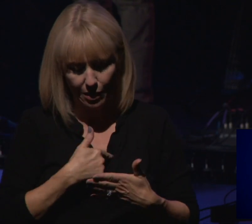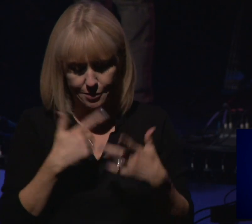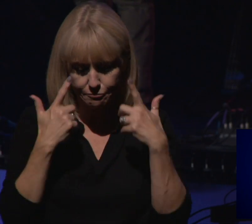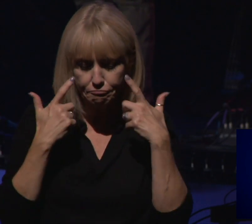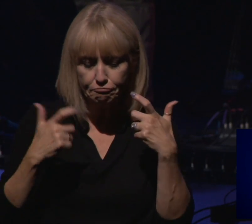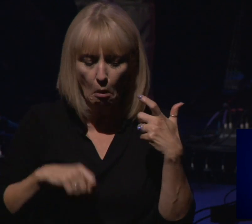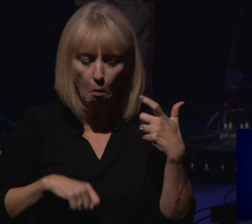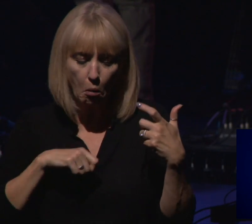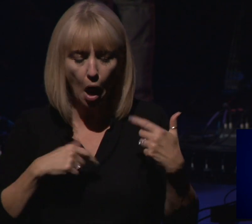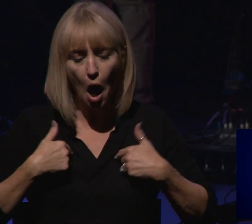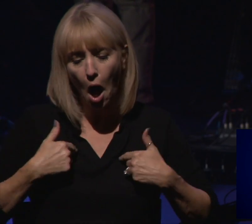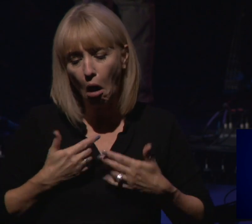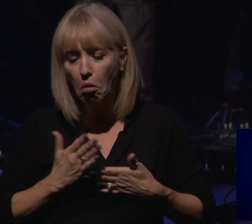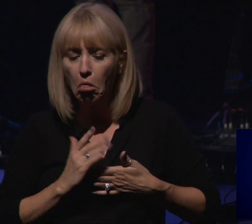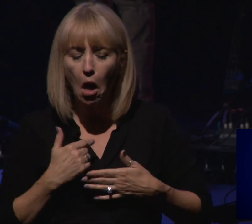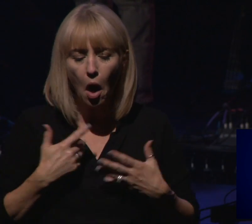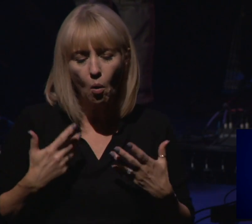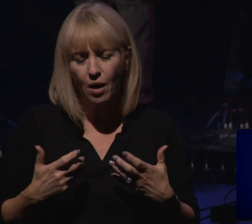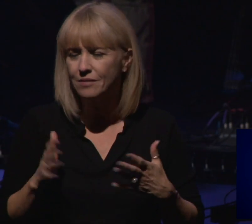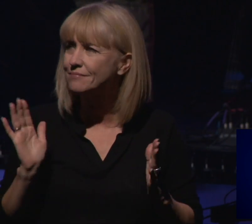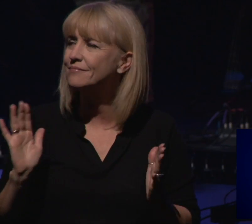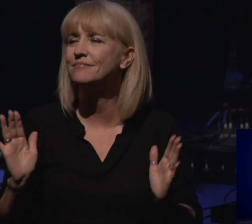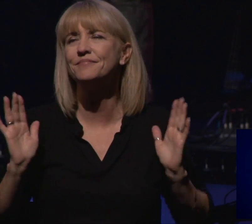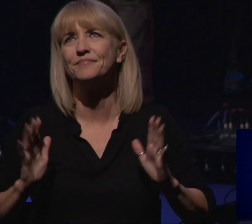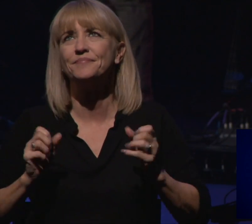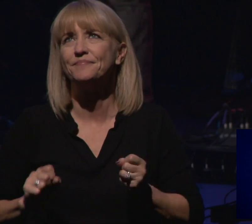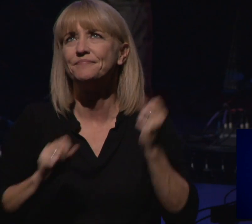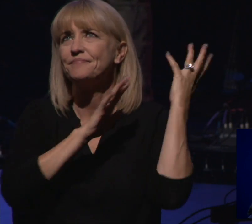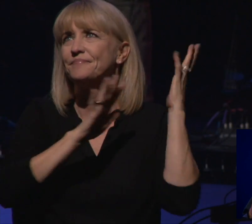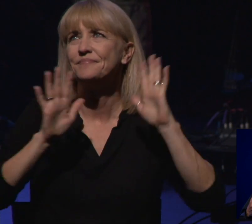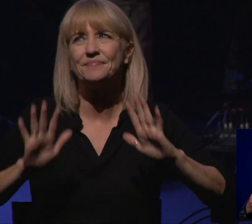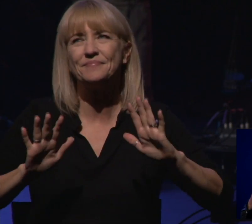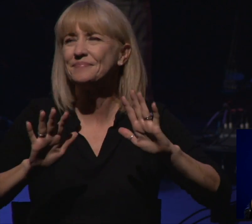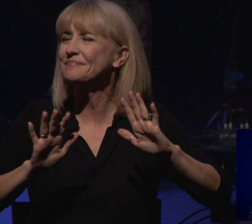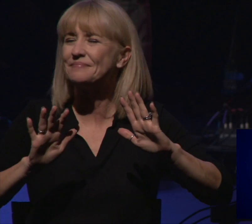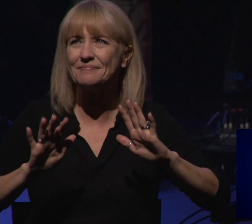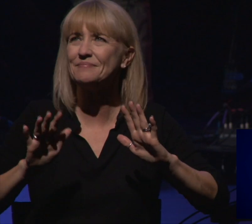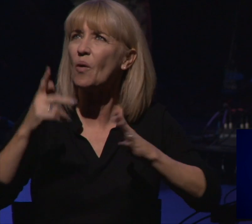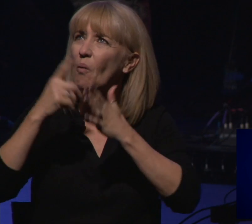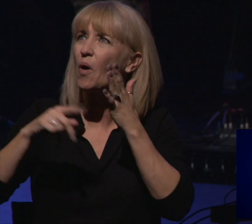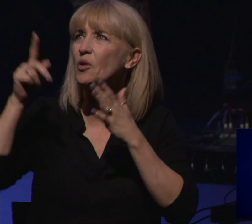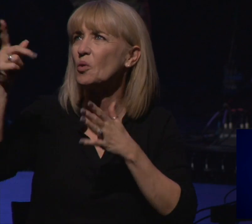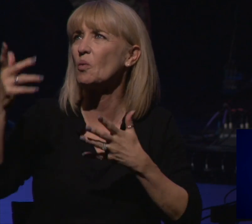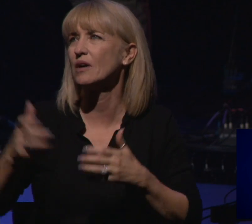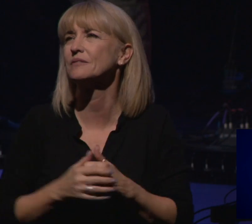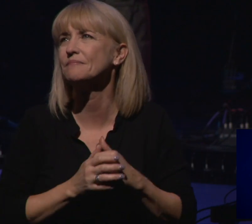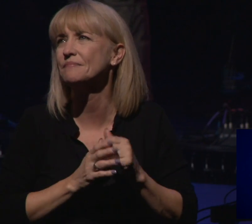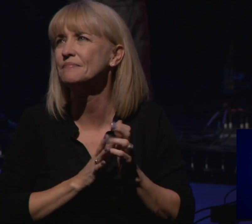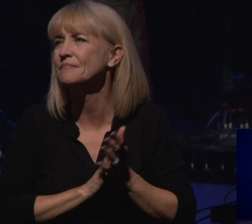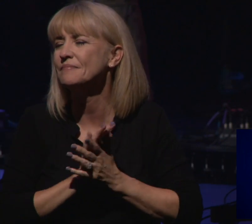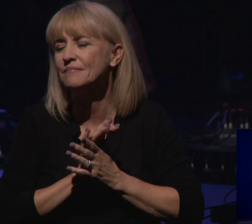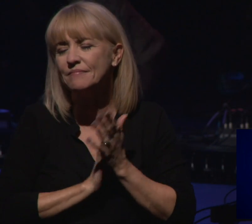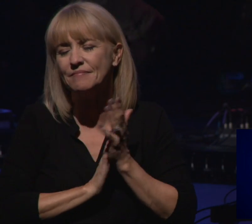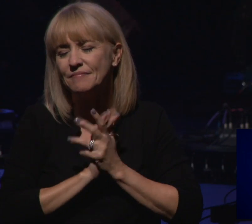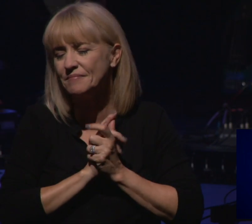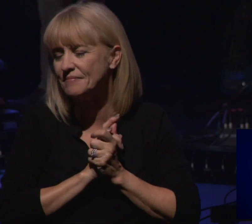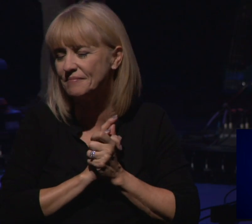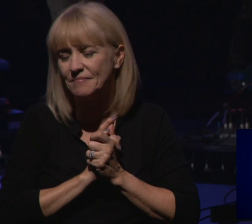Father, help us to surrender our pride so it's not just anything I want, but deciding we will do whatever you've called us to do.